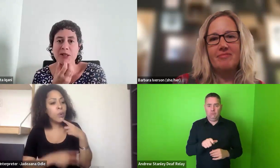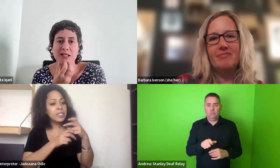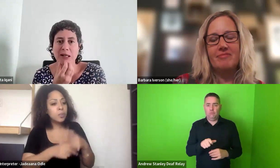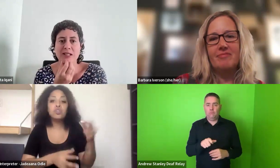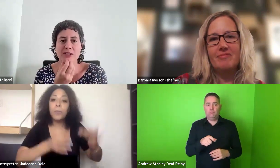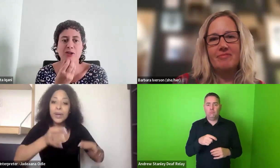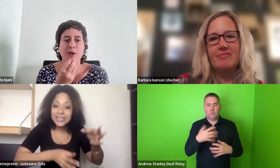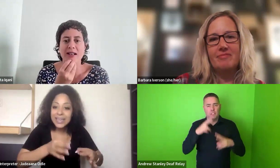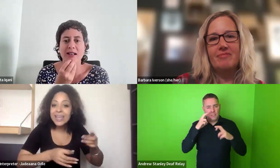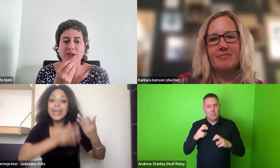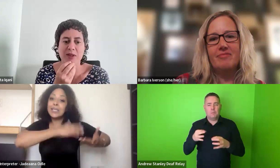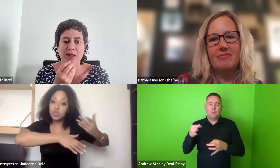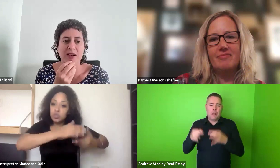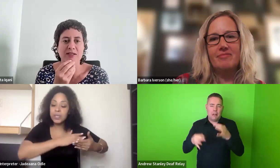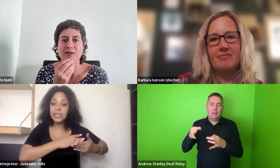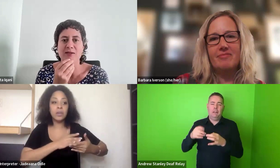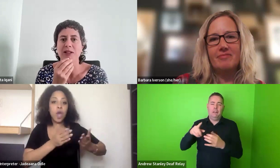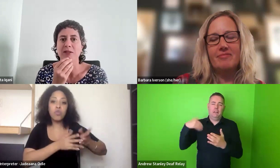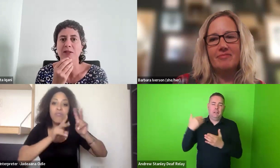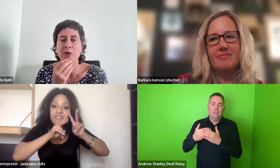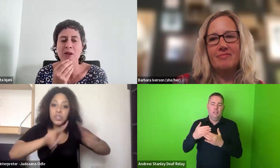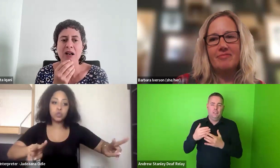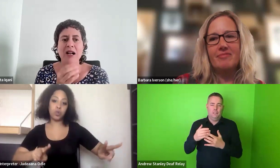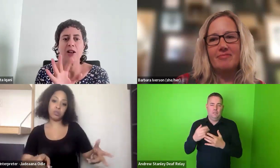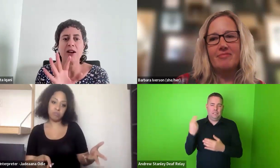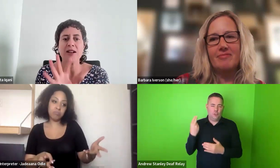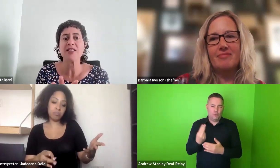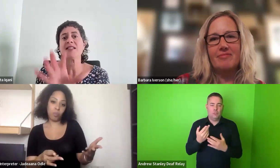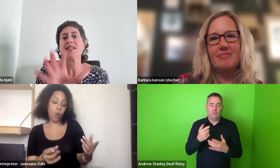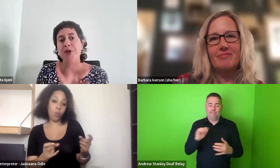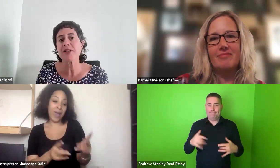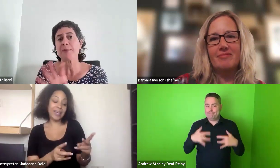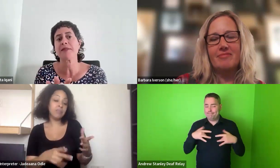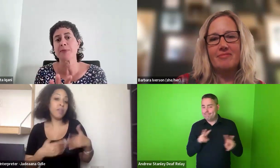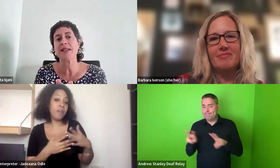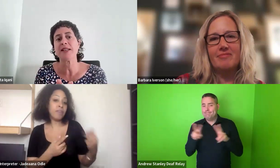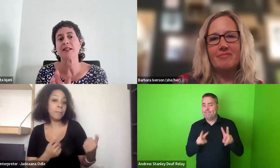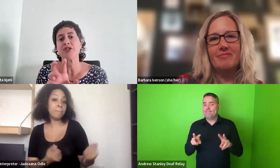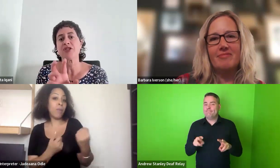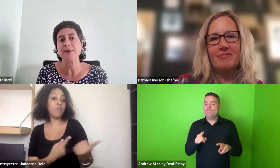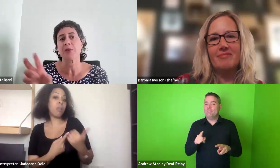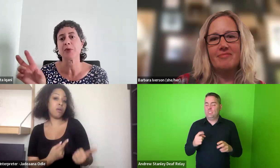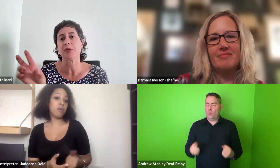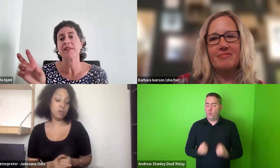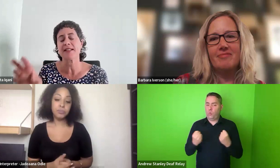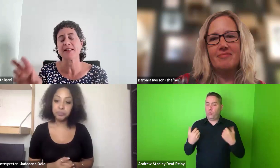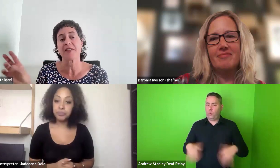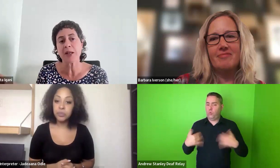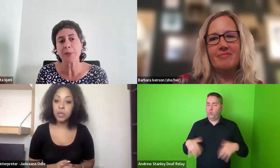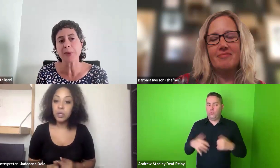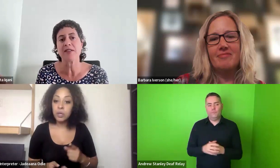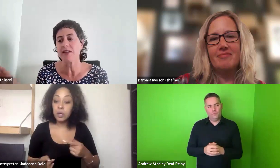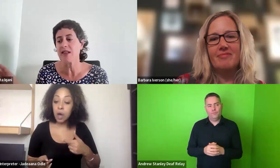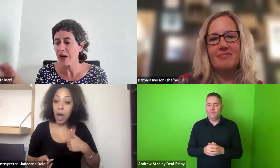that you'll all be inspired to go and engage with that artist's work a little more. Last thing to say is I wrote about this piece in a chapter that